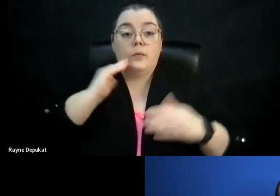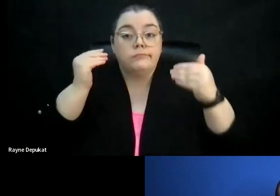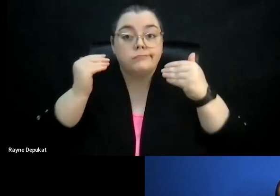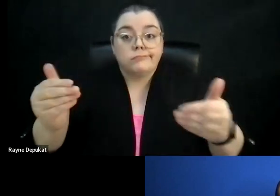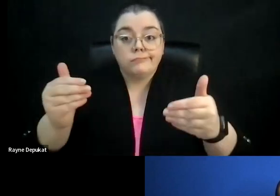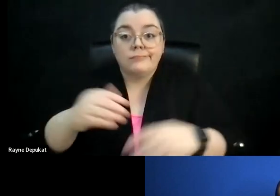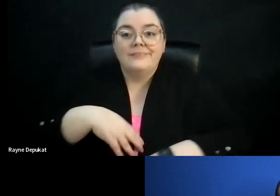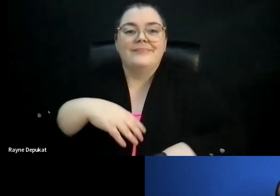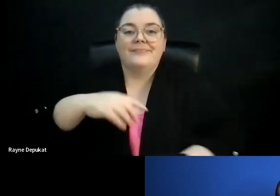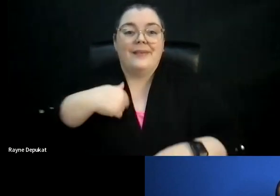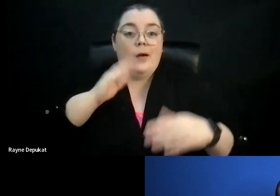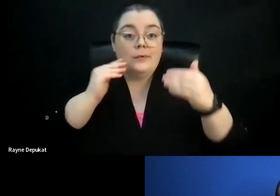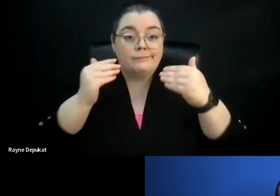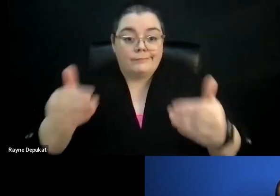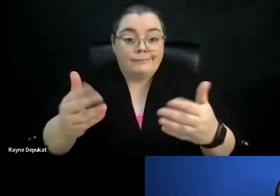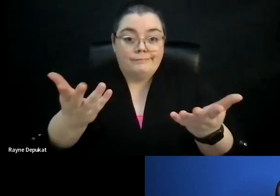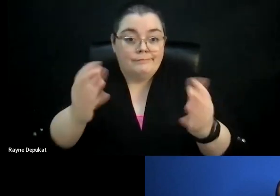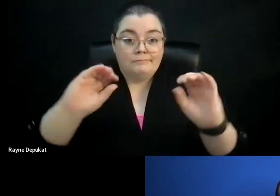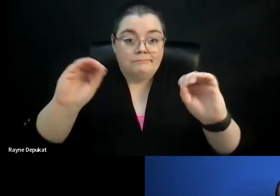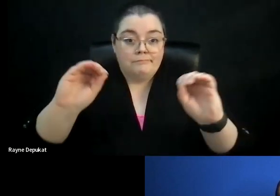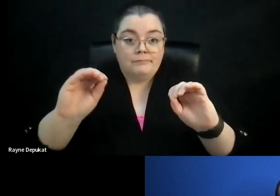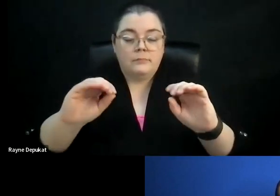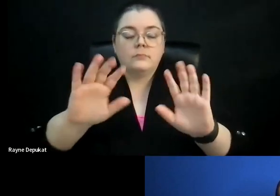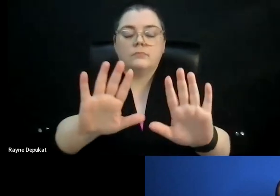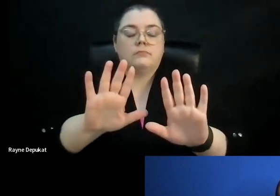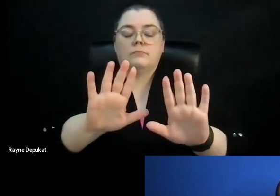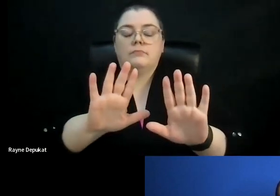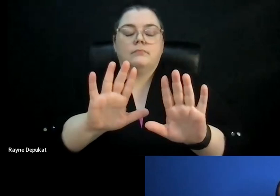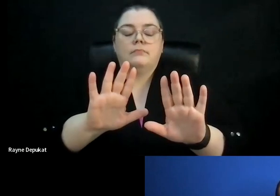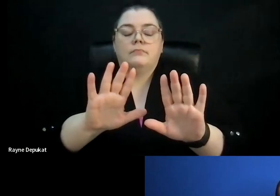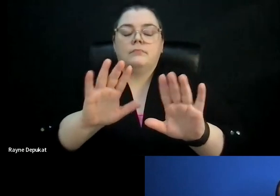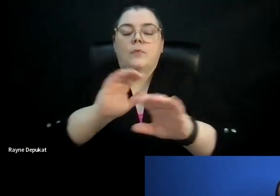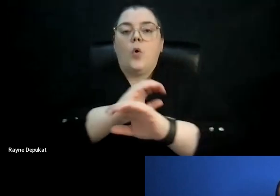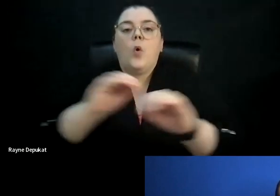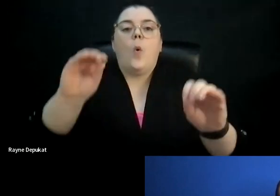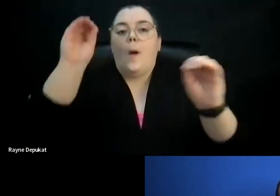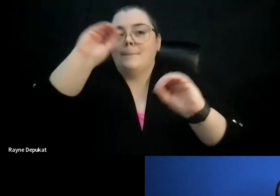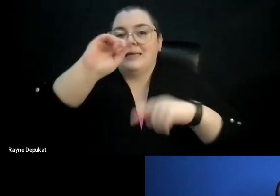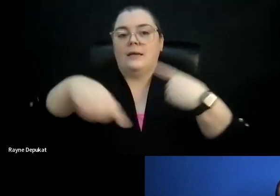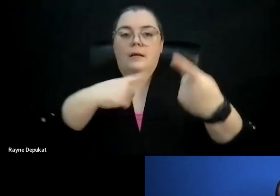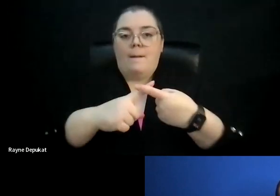there any feedback, any points of clarification or any comments or anything?